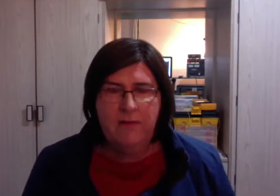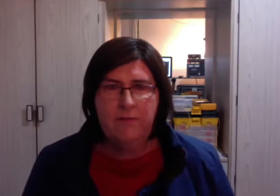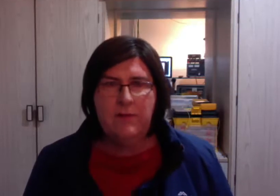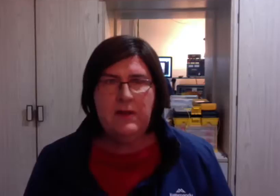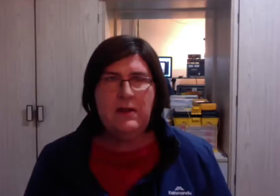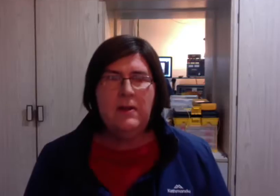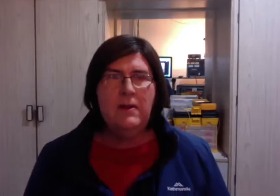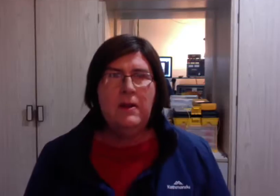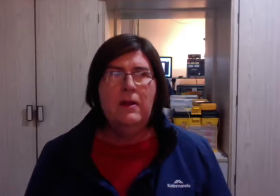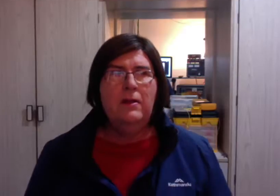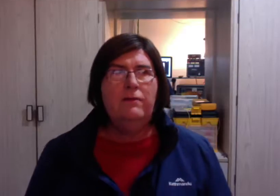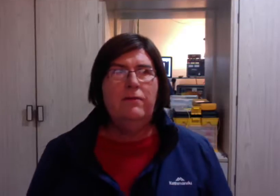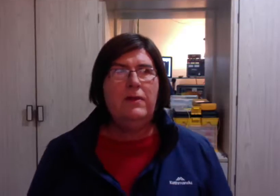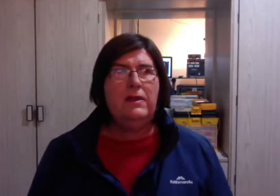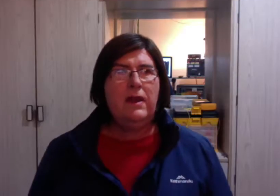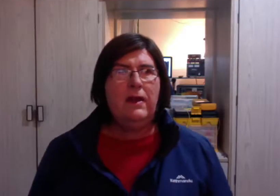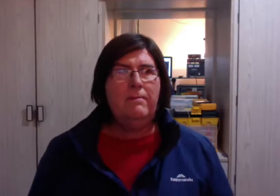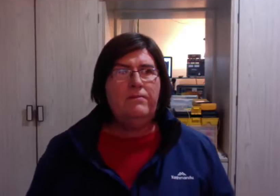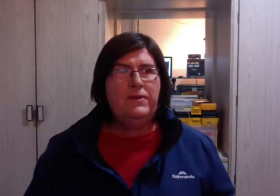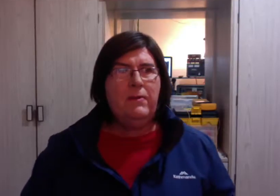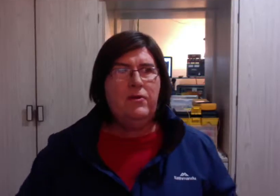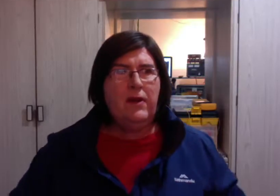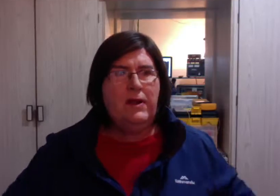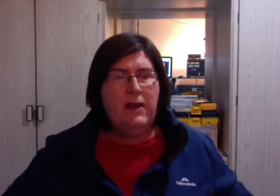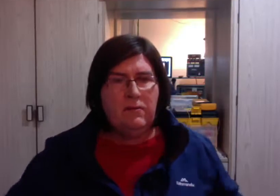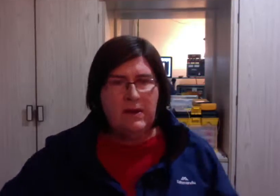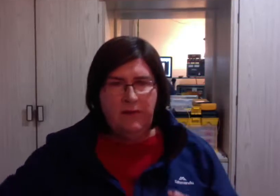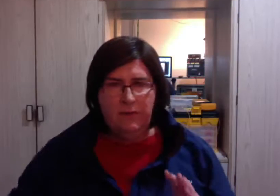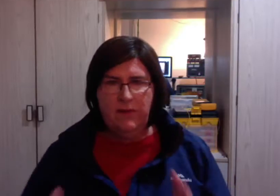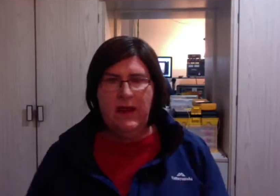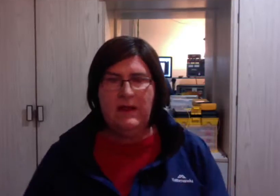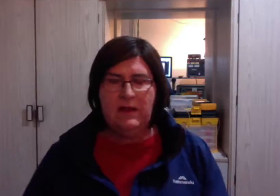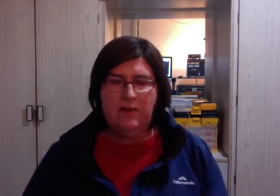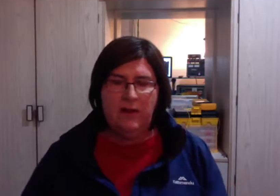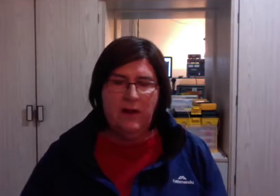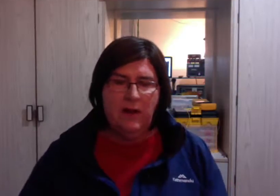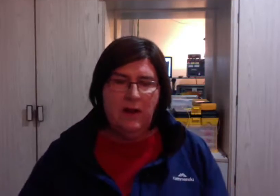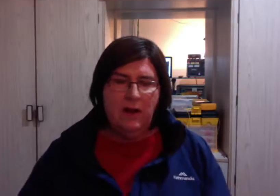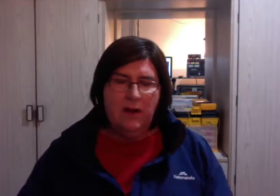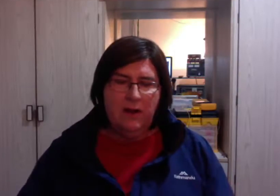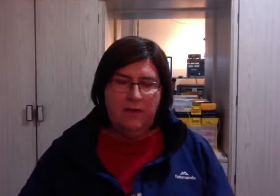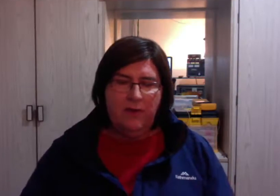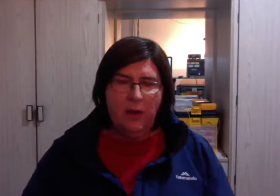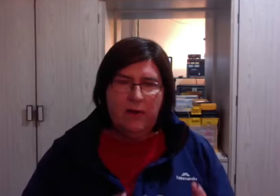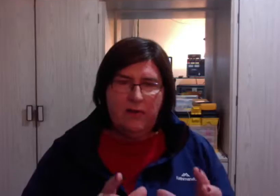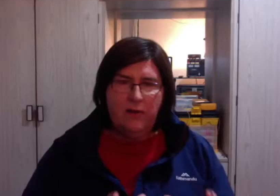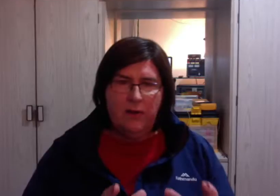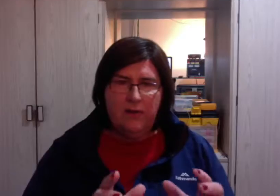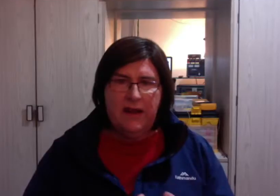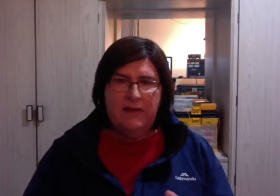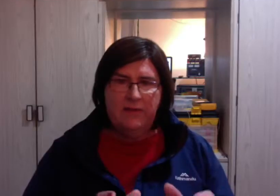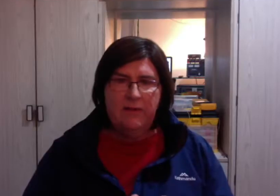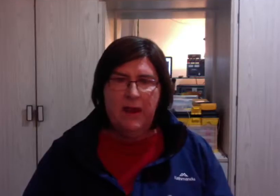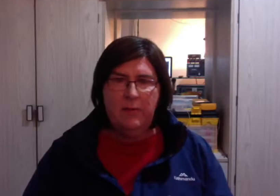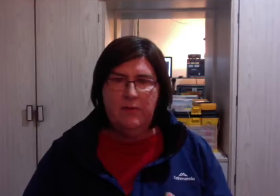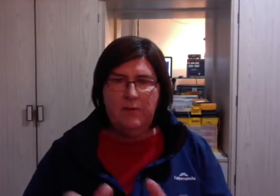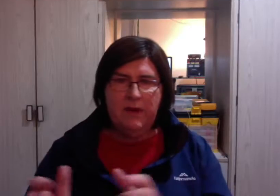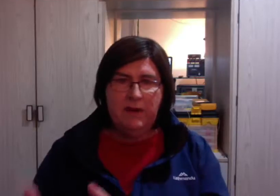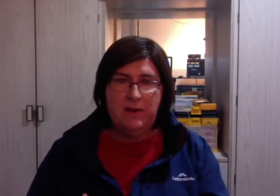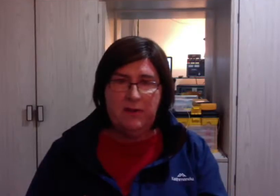for the Tamworth training. Now, the reason for that is There's only certain dates available for my venues,